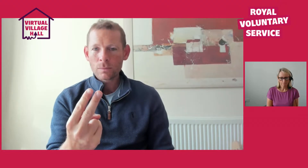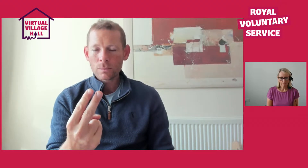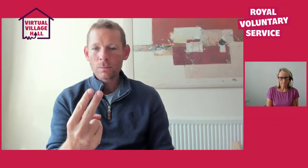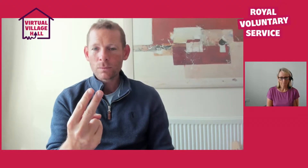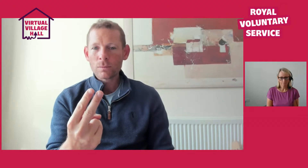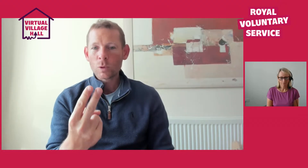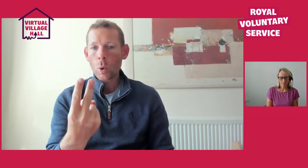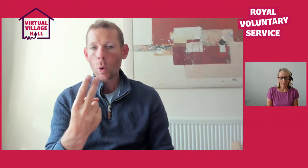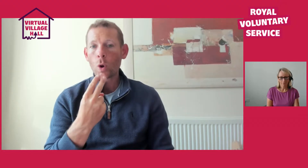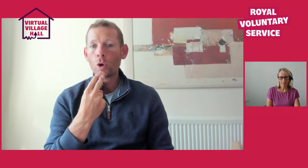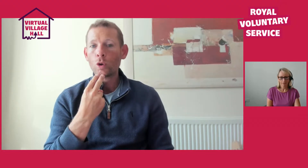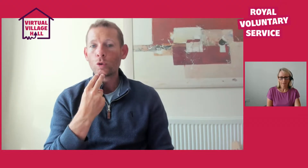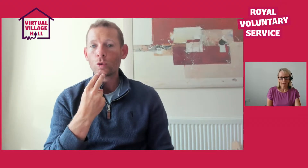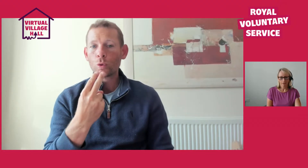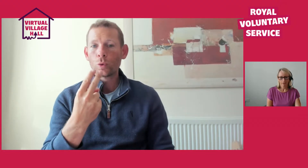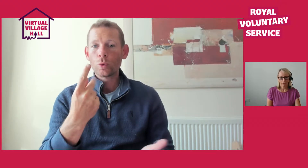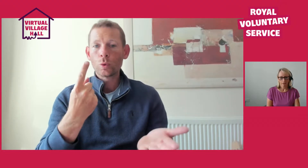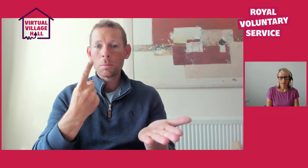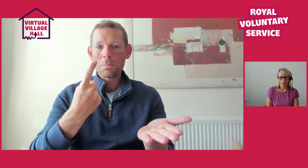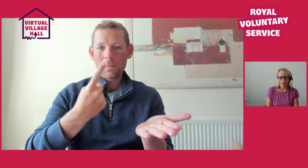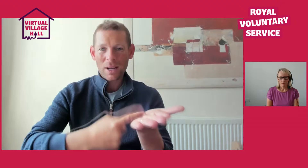£2,